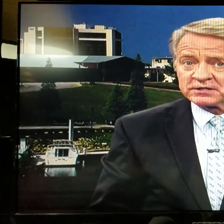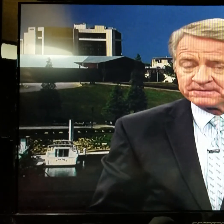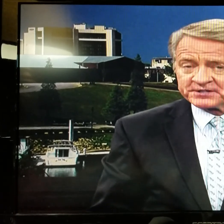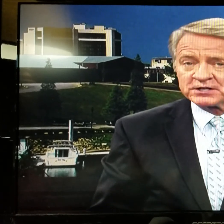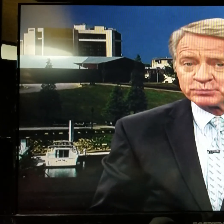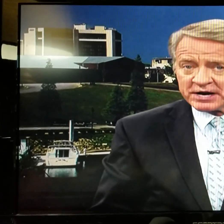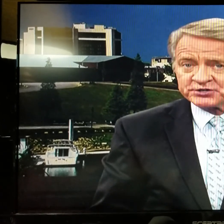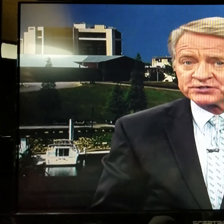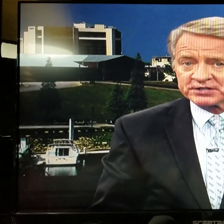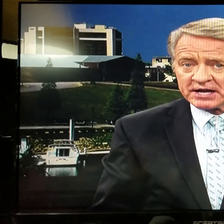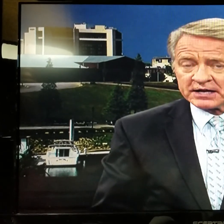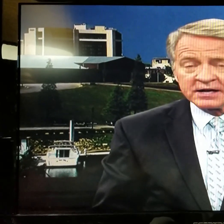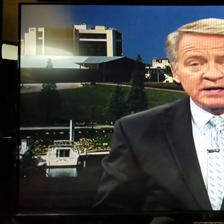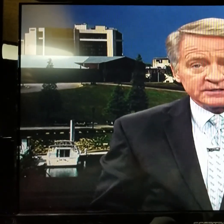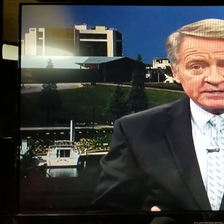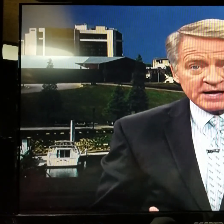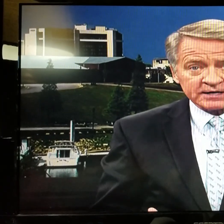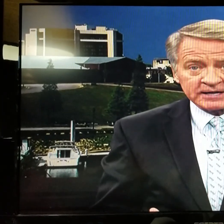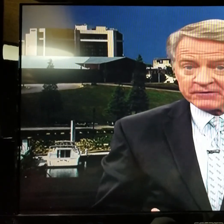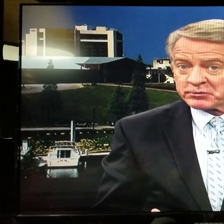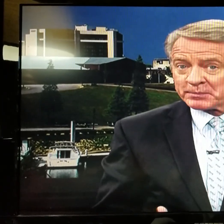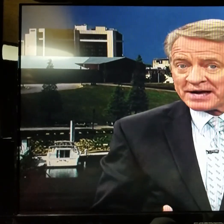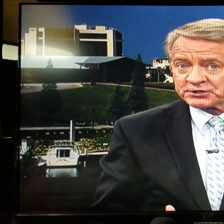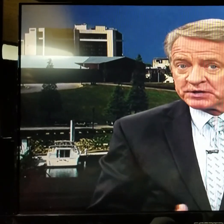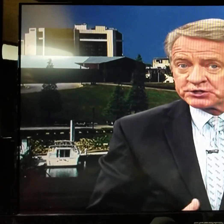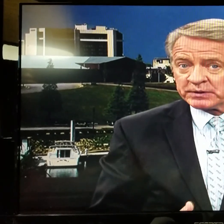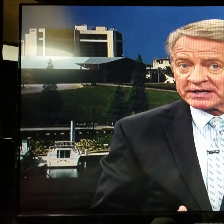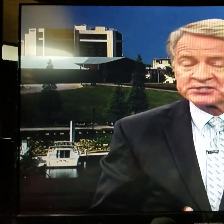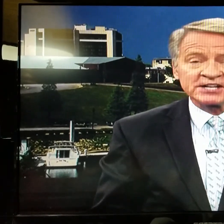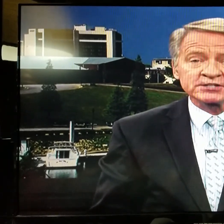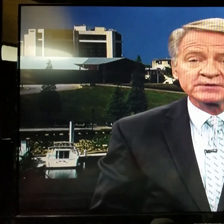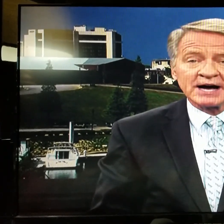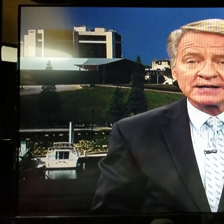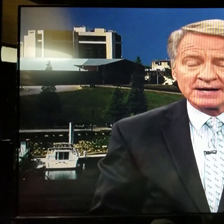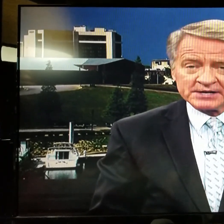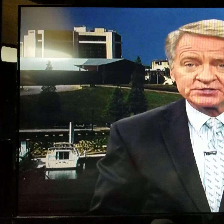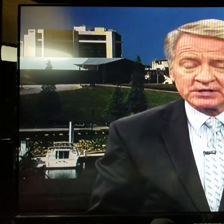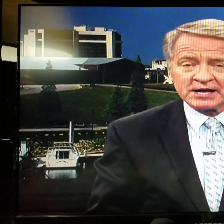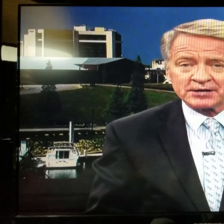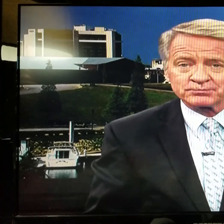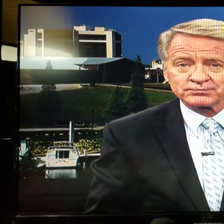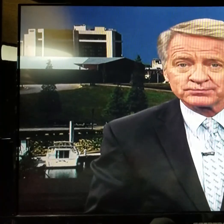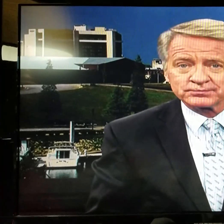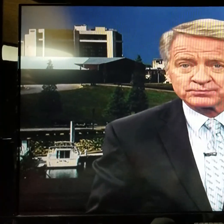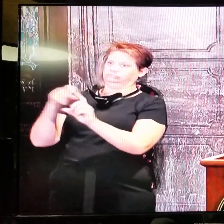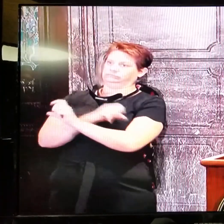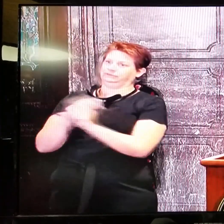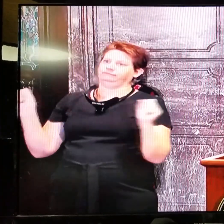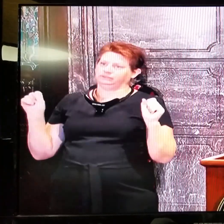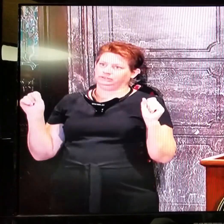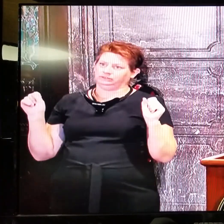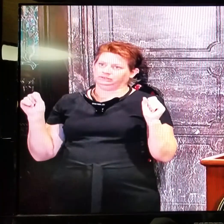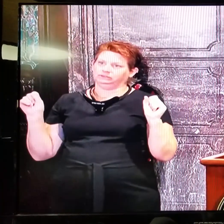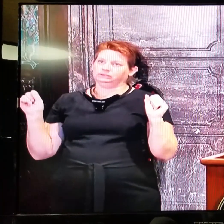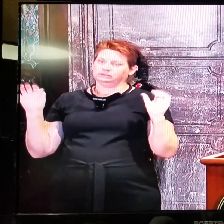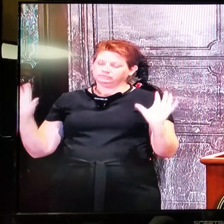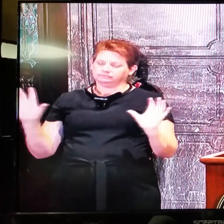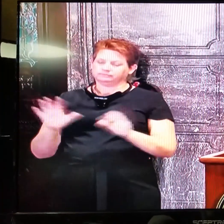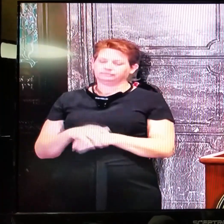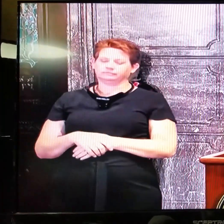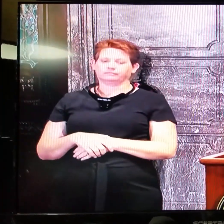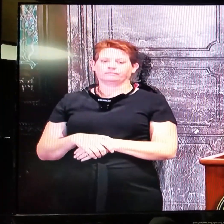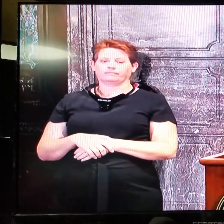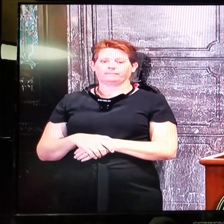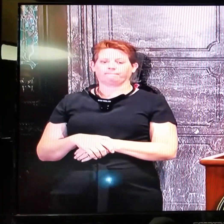ones to visit patients again. DHEC and Governor McMaster issuing extensive guidelines today. The last thing that any of